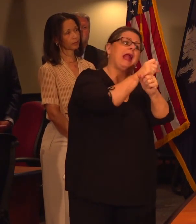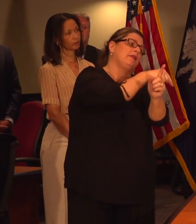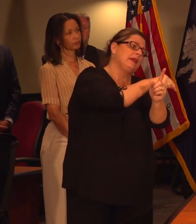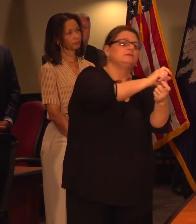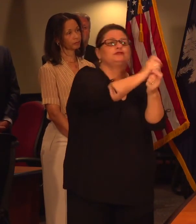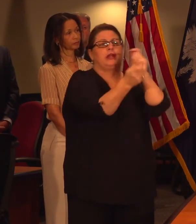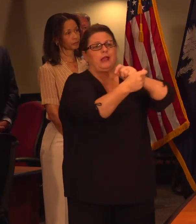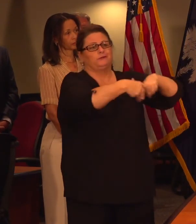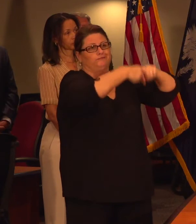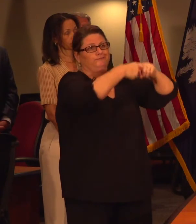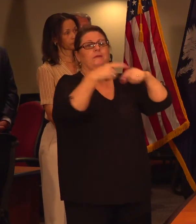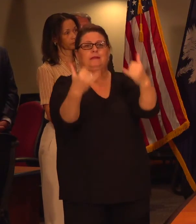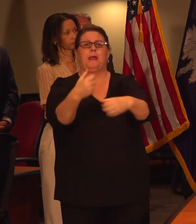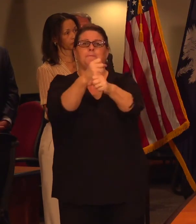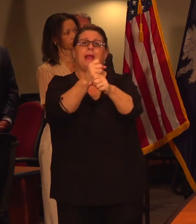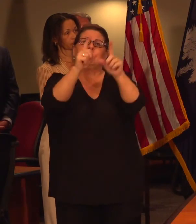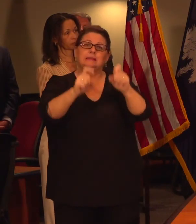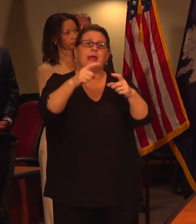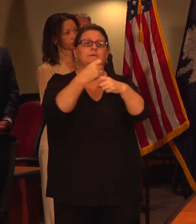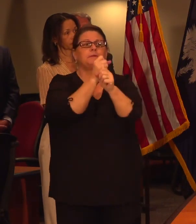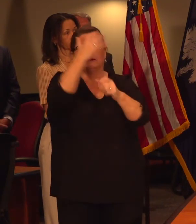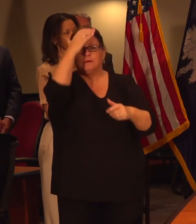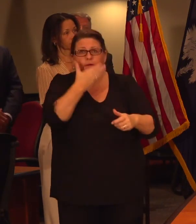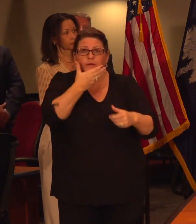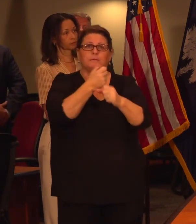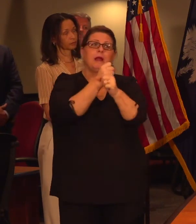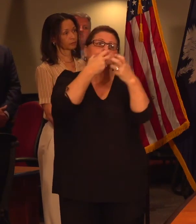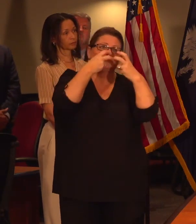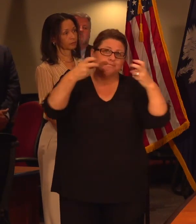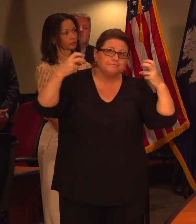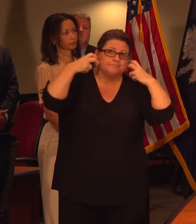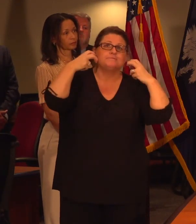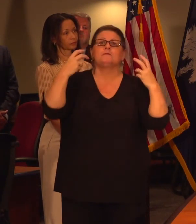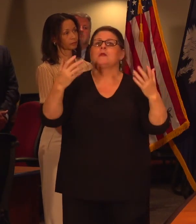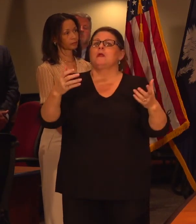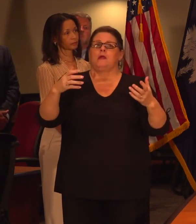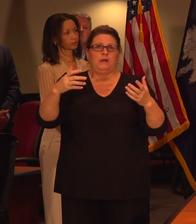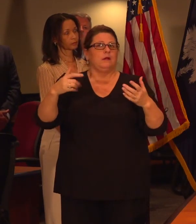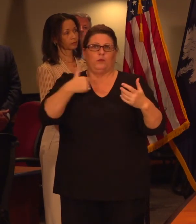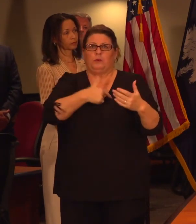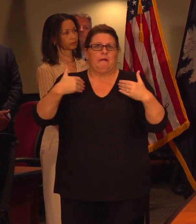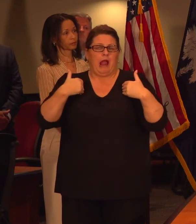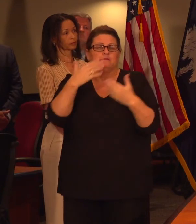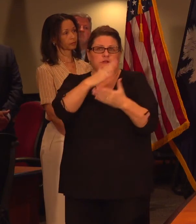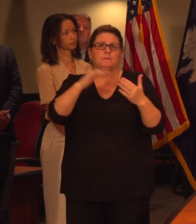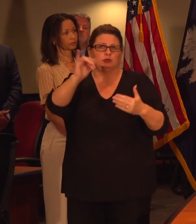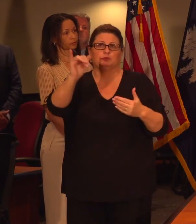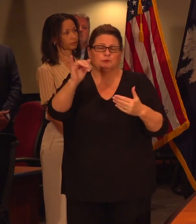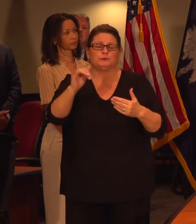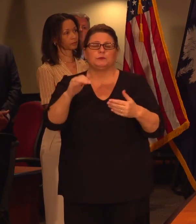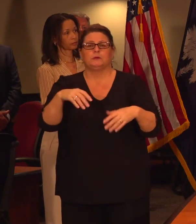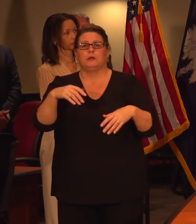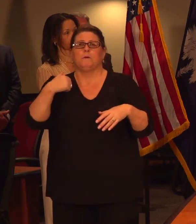and tests and all sorts of things. It's an across-the-board effort, but we talk with the